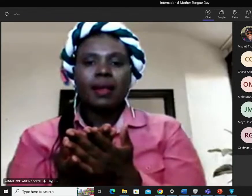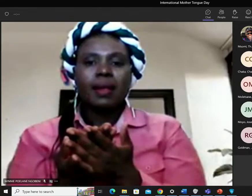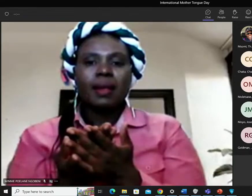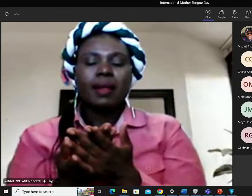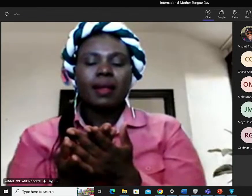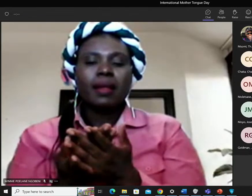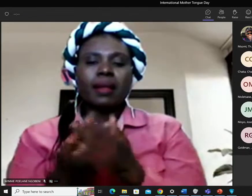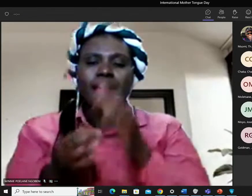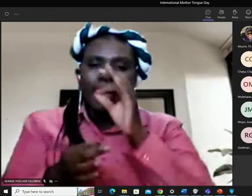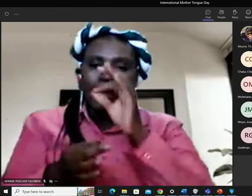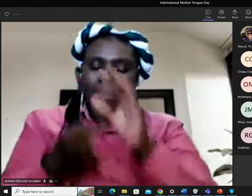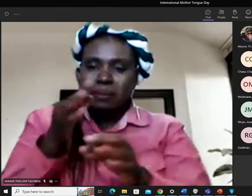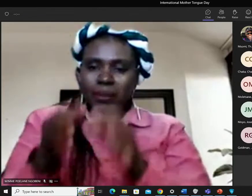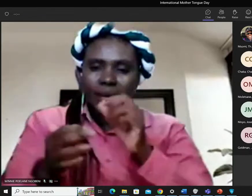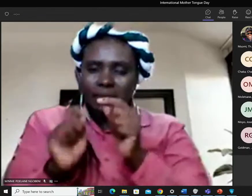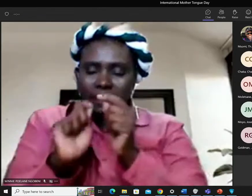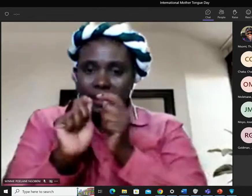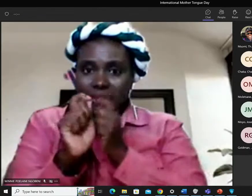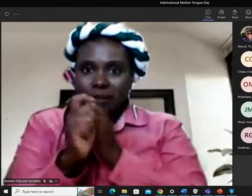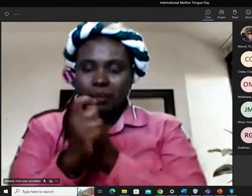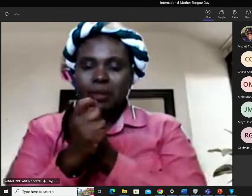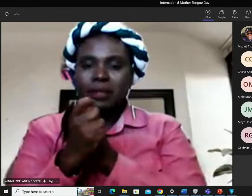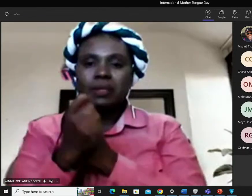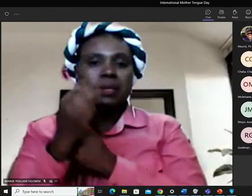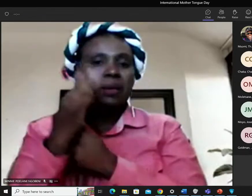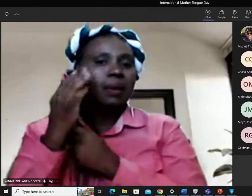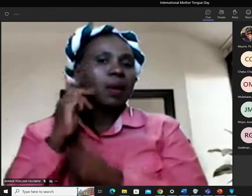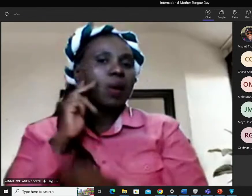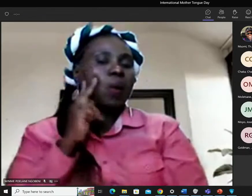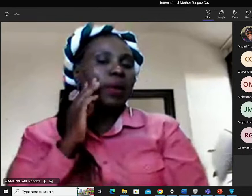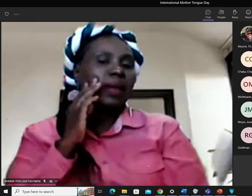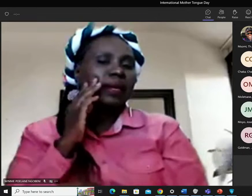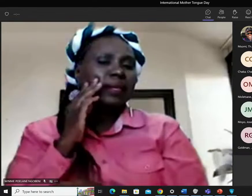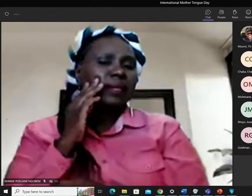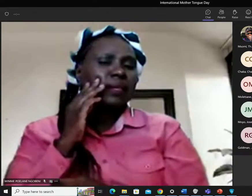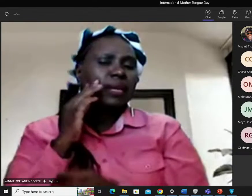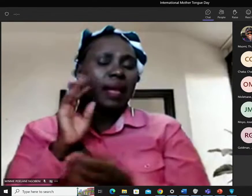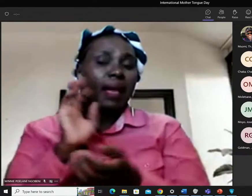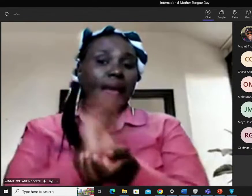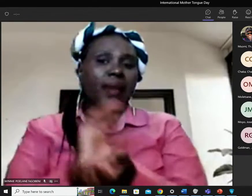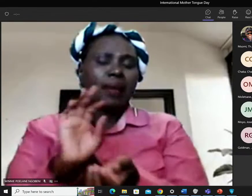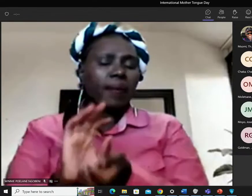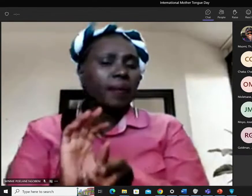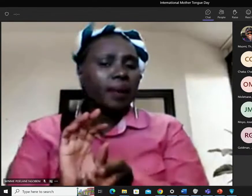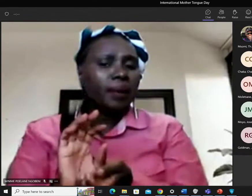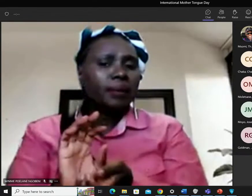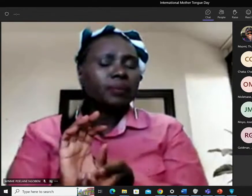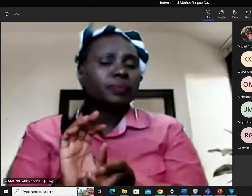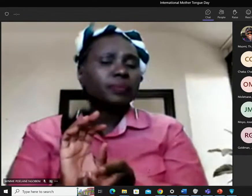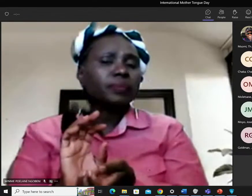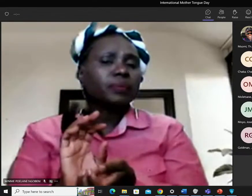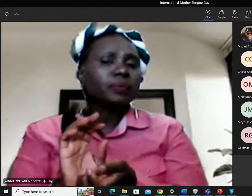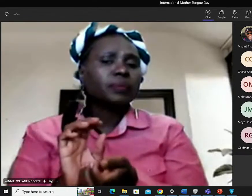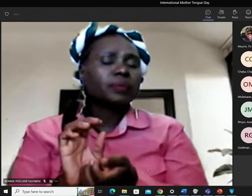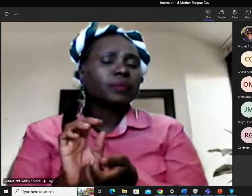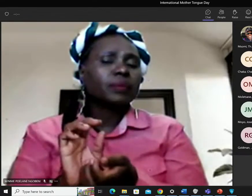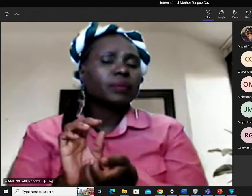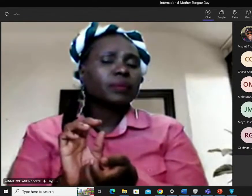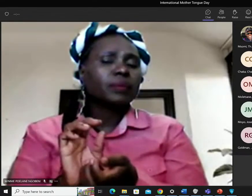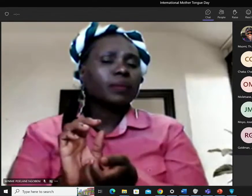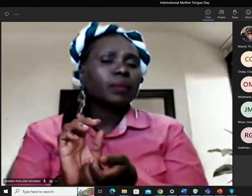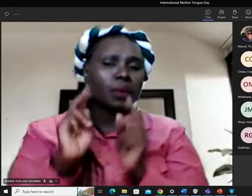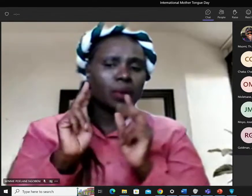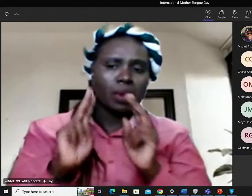explain transformation, but we're also looking at it in terms of curriculum. Is the curriculum that you are giving to students, that